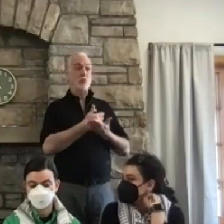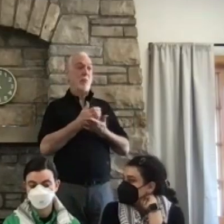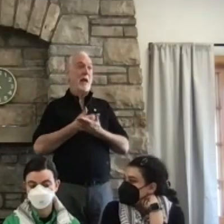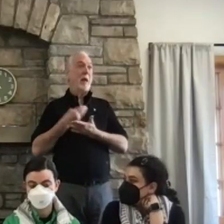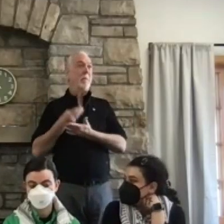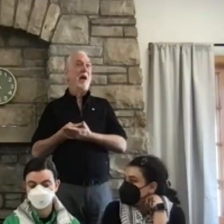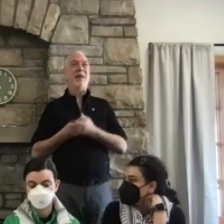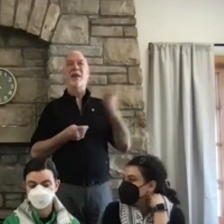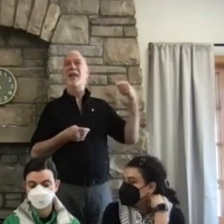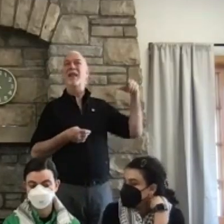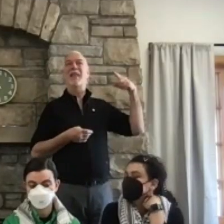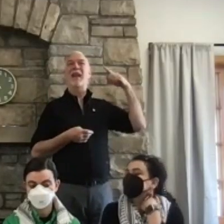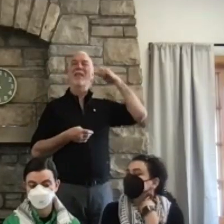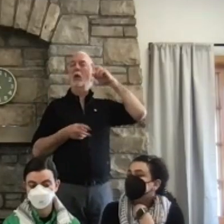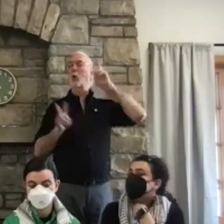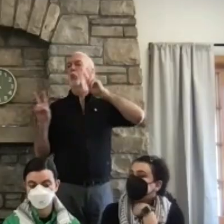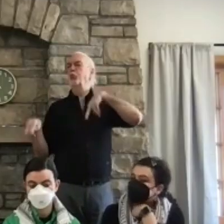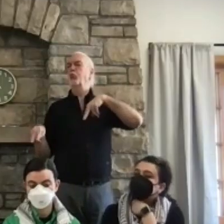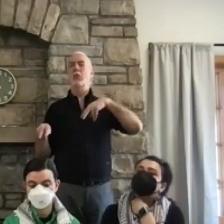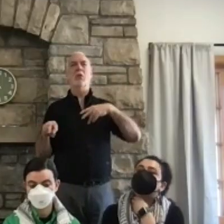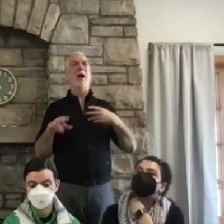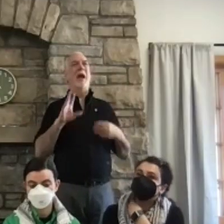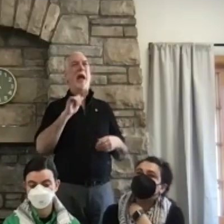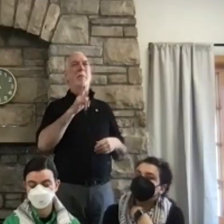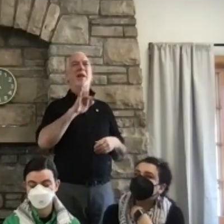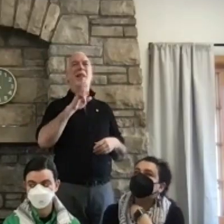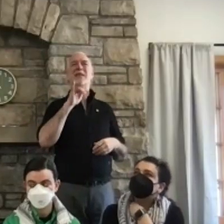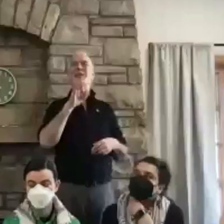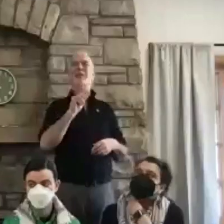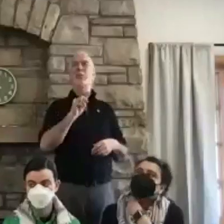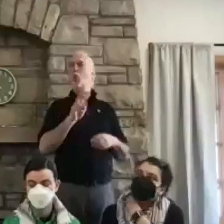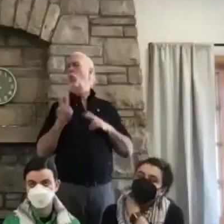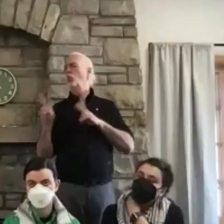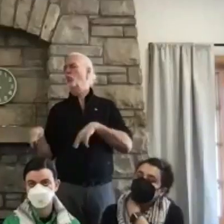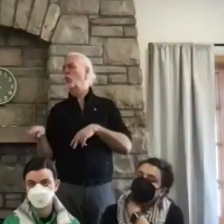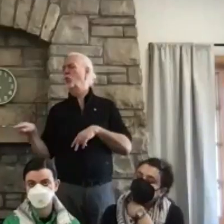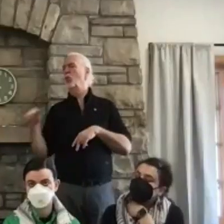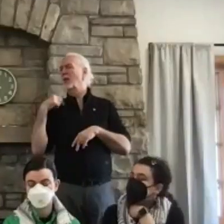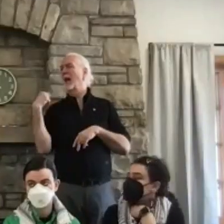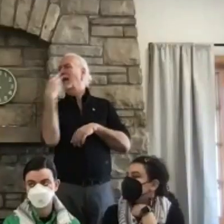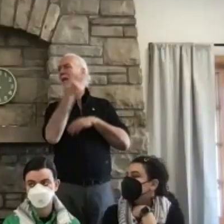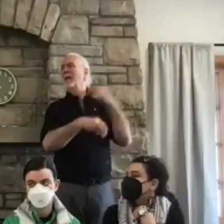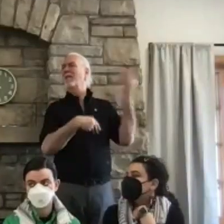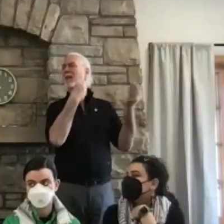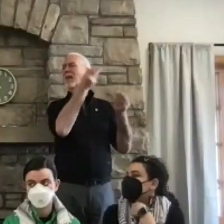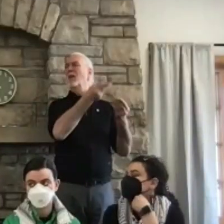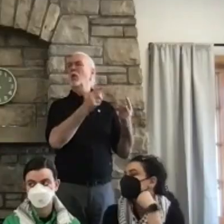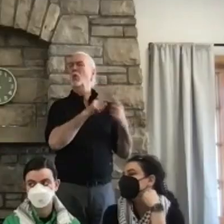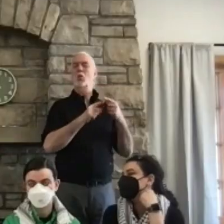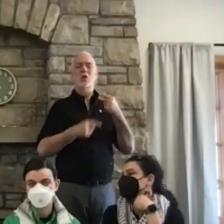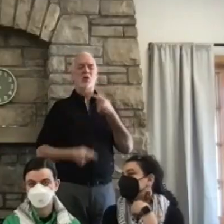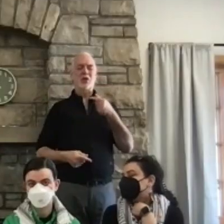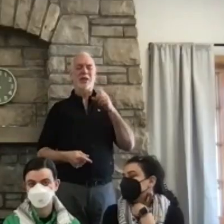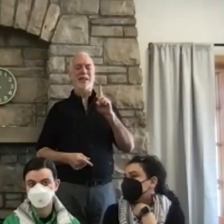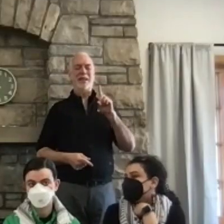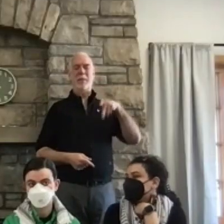then under capitalism, how are you viewed if you're not contributing toward the GDP? Especially, it's scary to